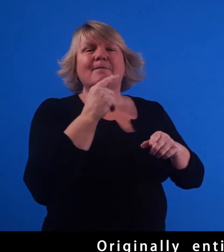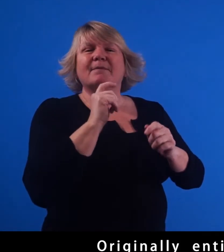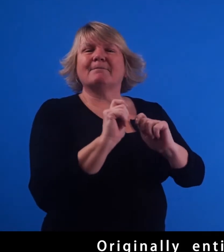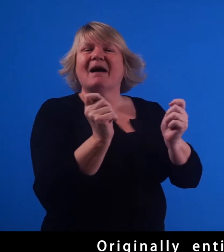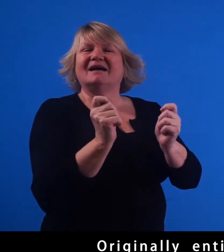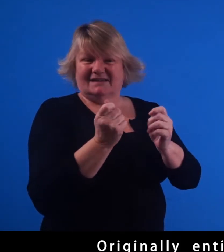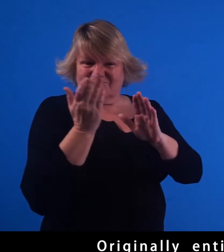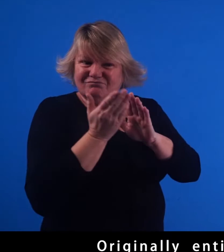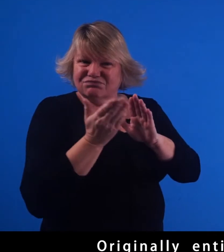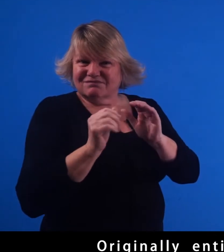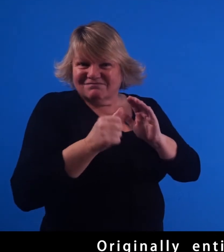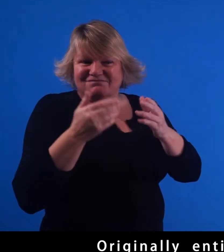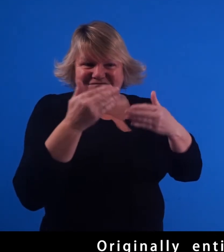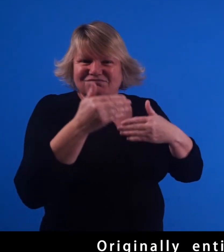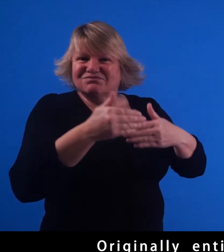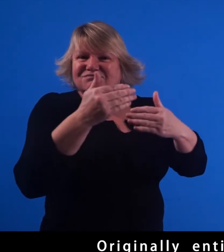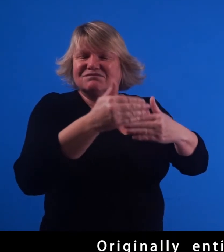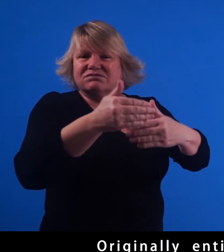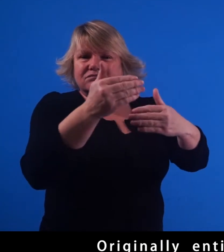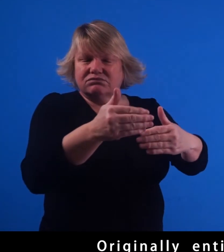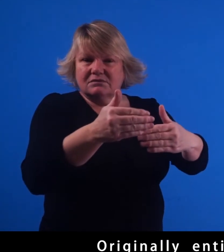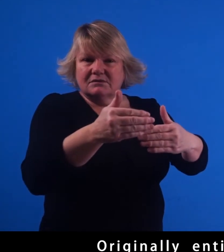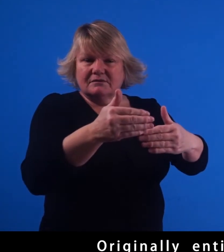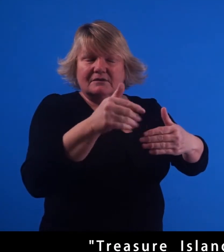in a magazine for young people,